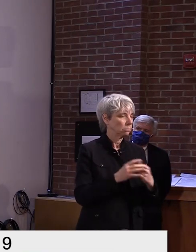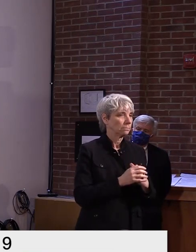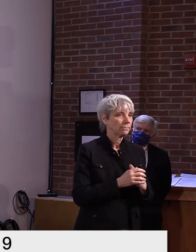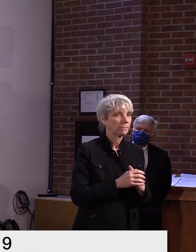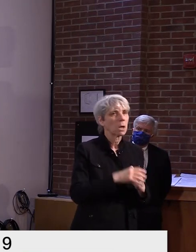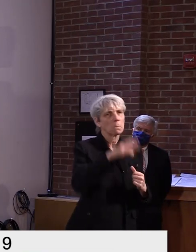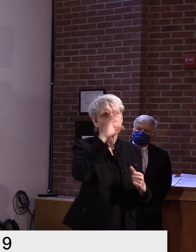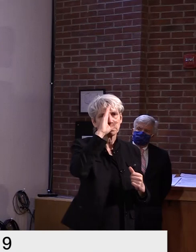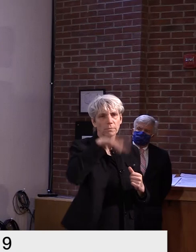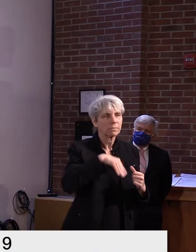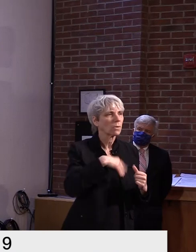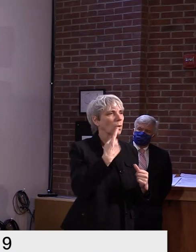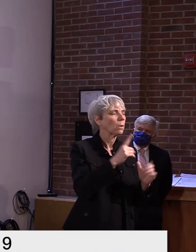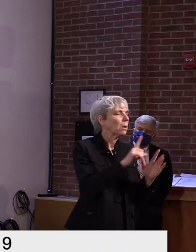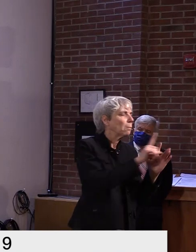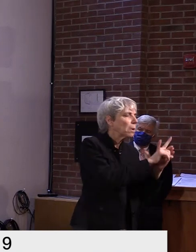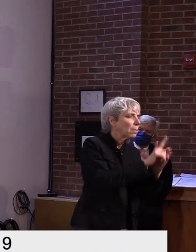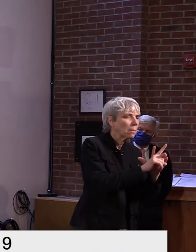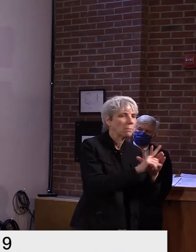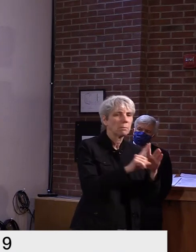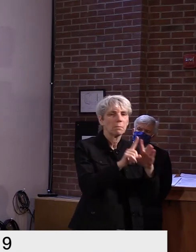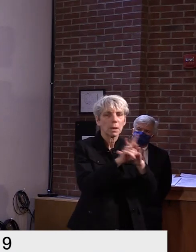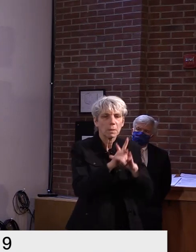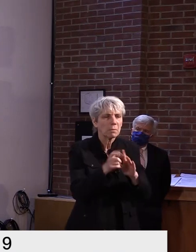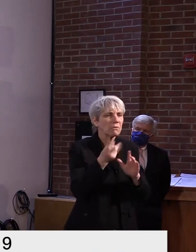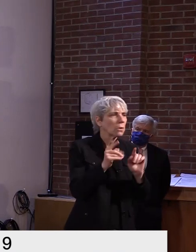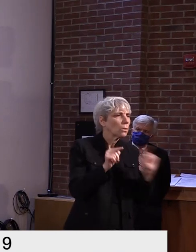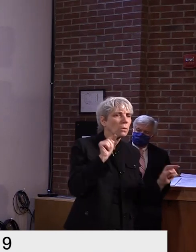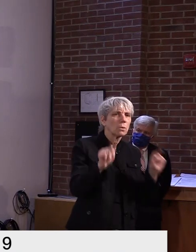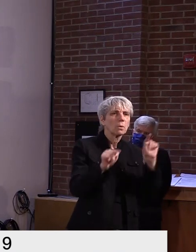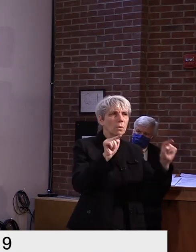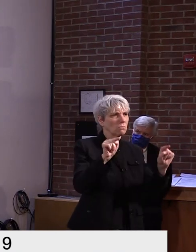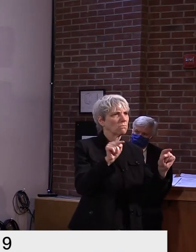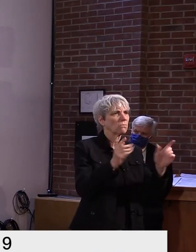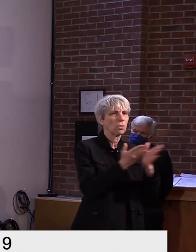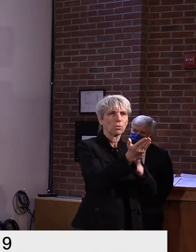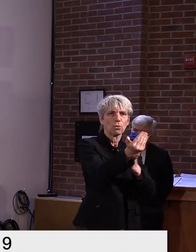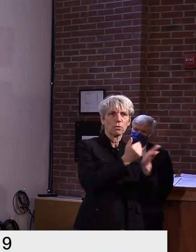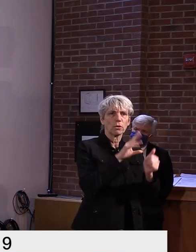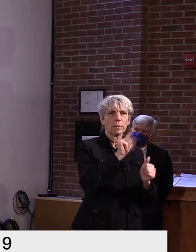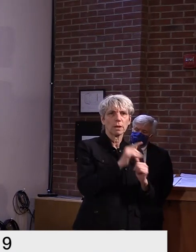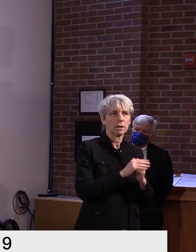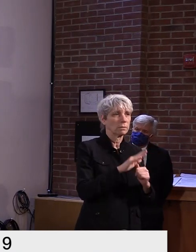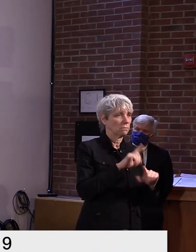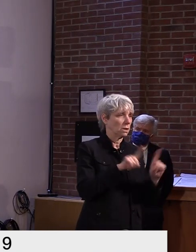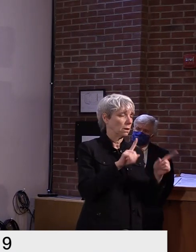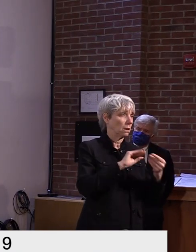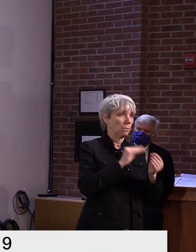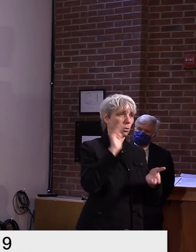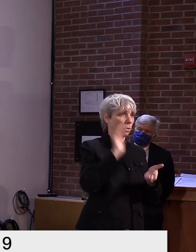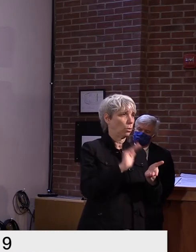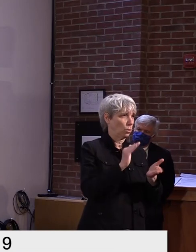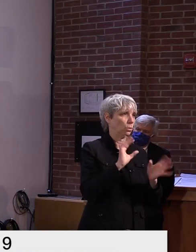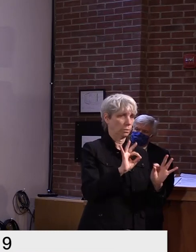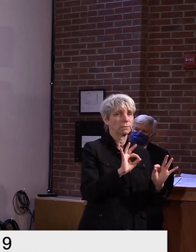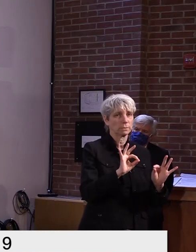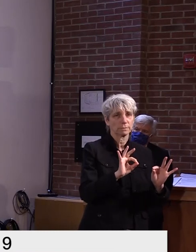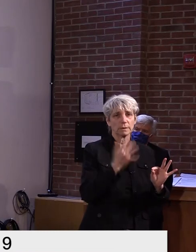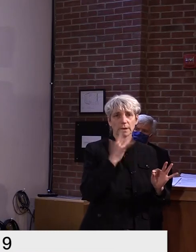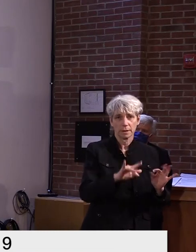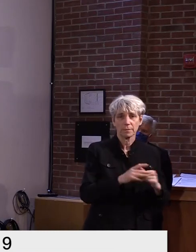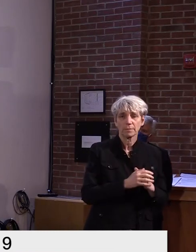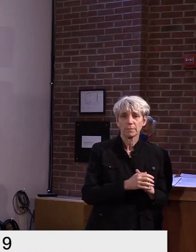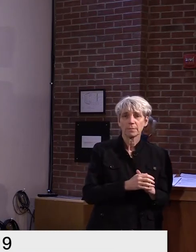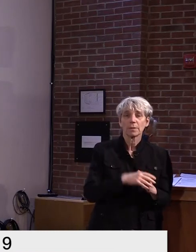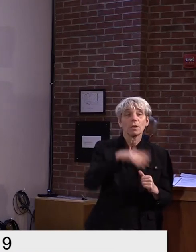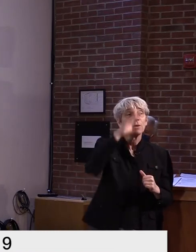a scattering of these throughout the state. Fortunately, the numbers are always very small. I remind you that sometimes it